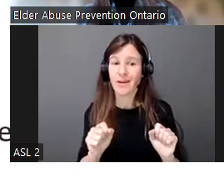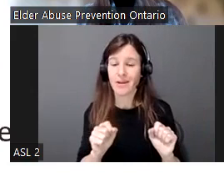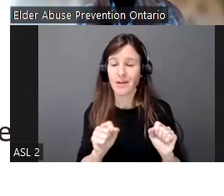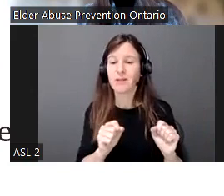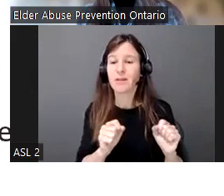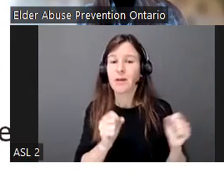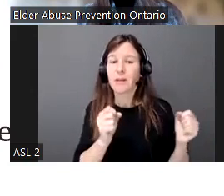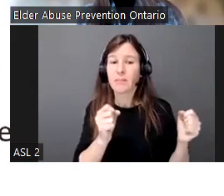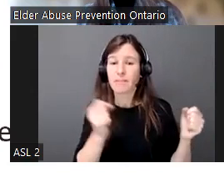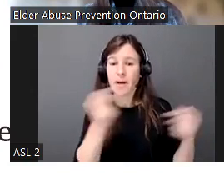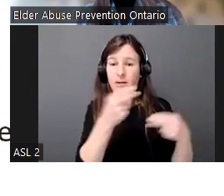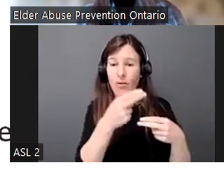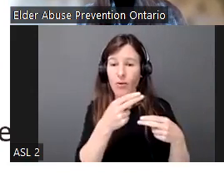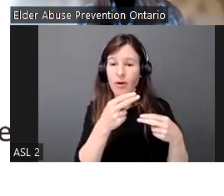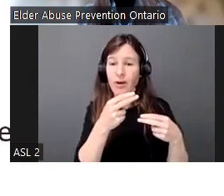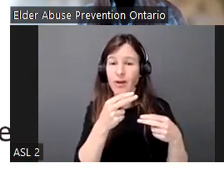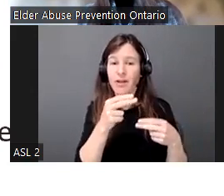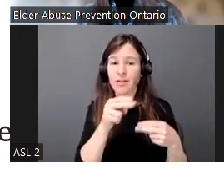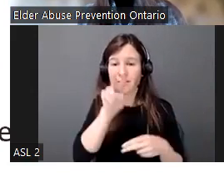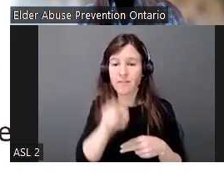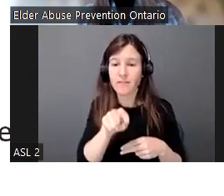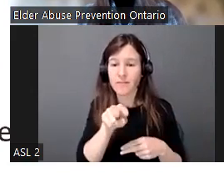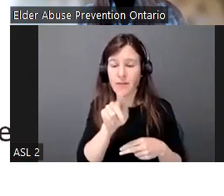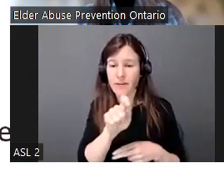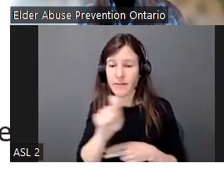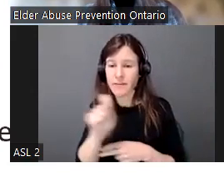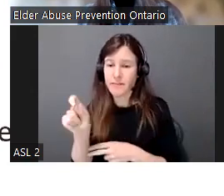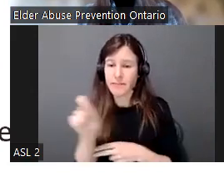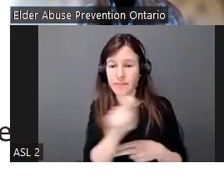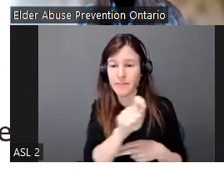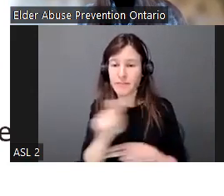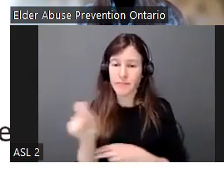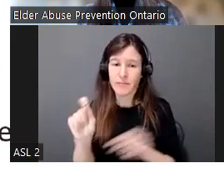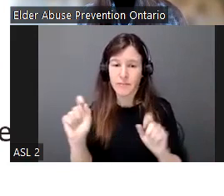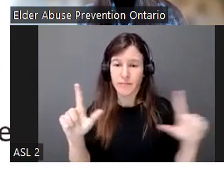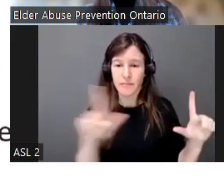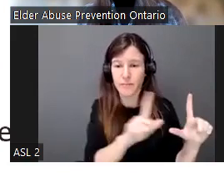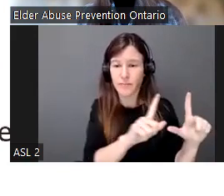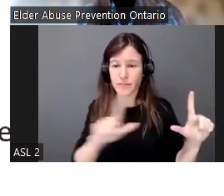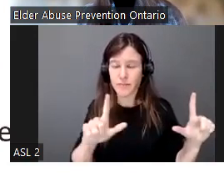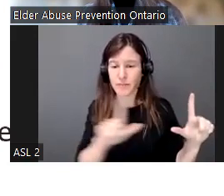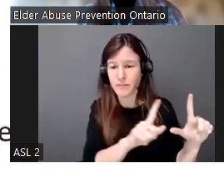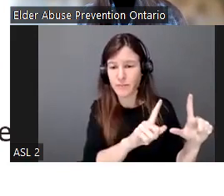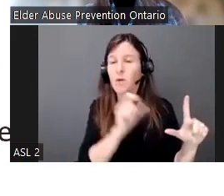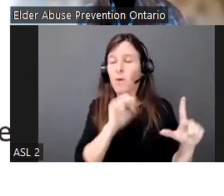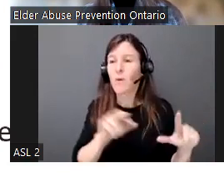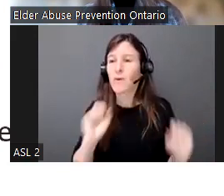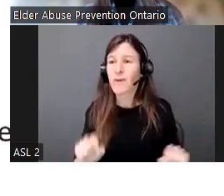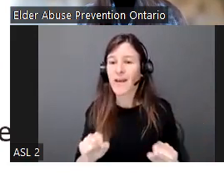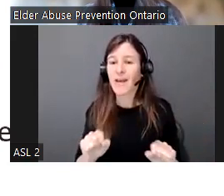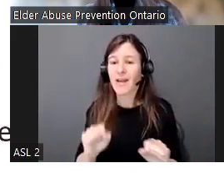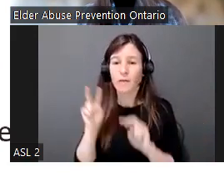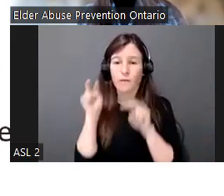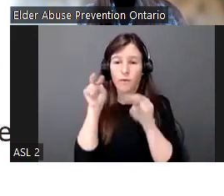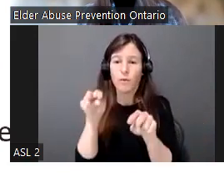images larger between the PowerPoint and the speakers, or you can change the speaker view according to what your own